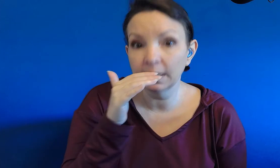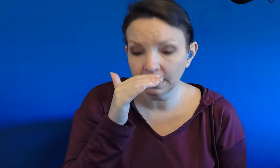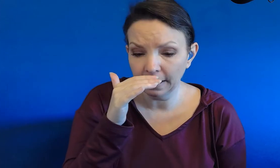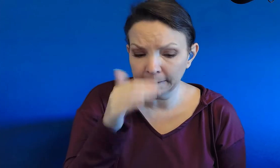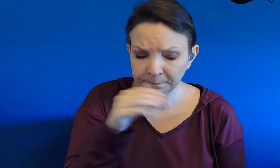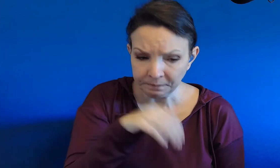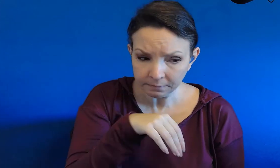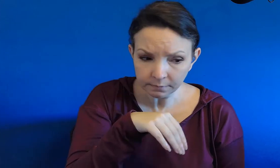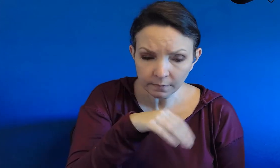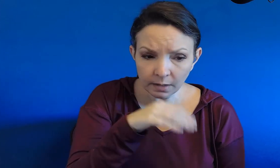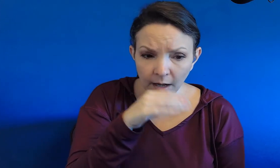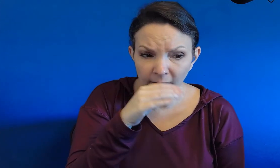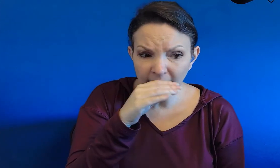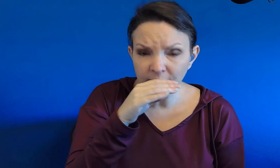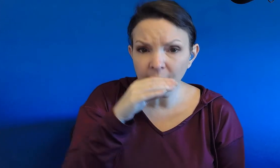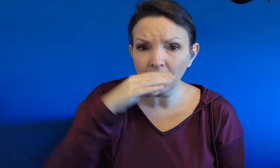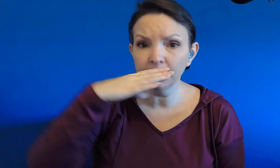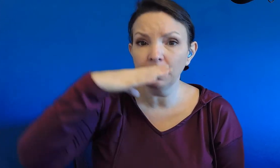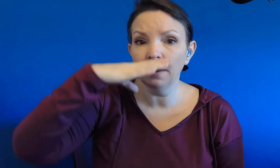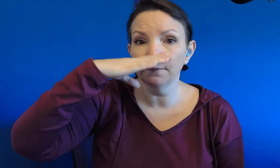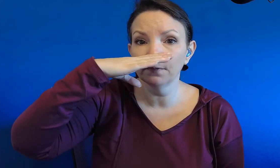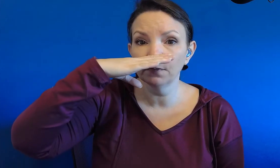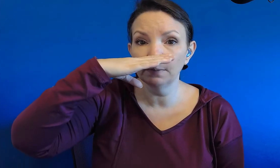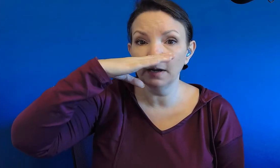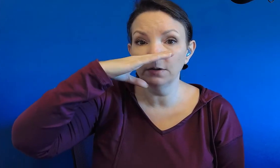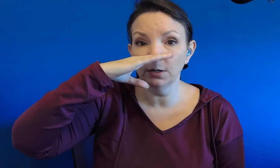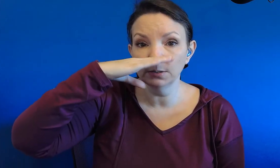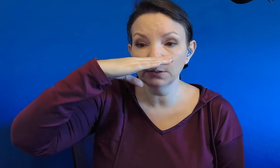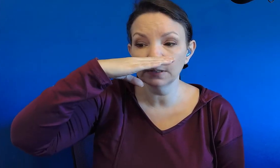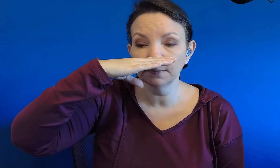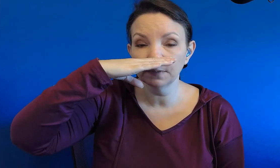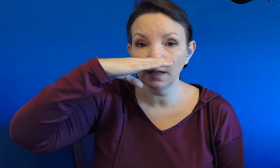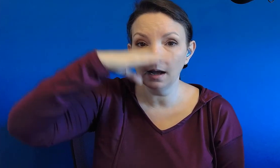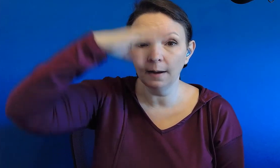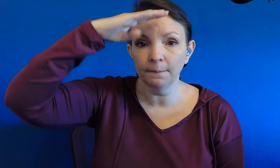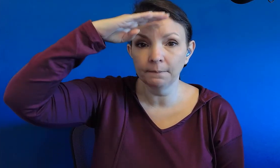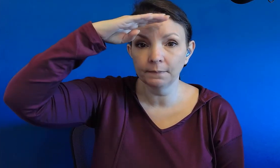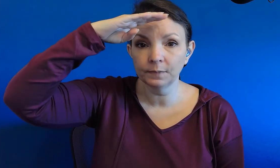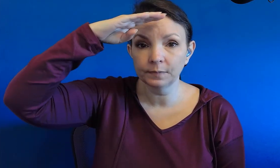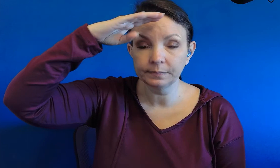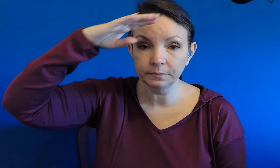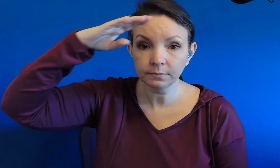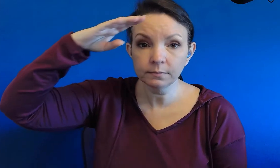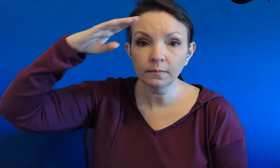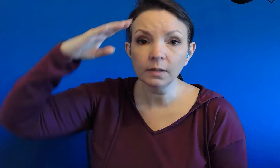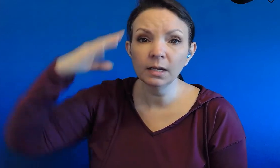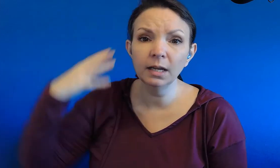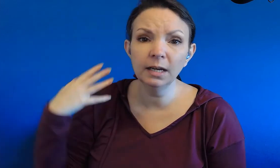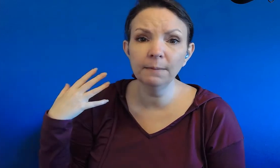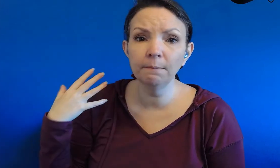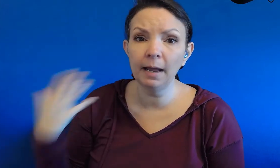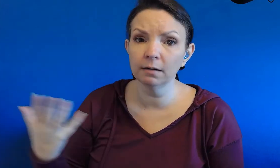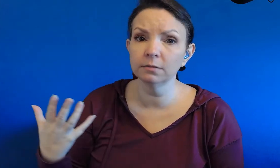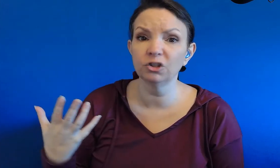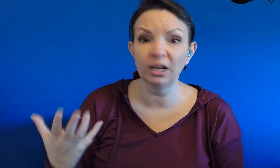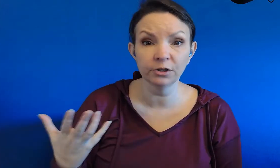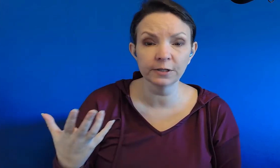that, I like to talk about from our nose up, any male gender,